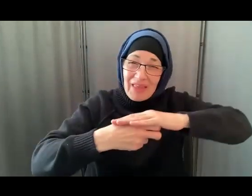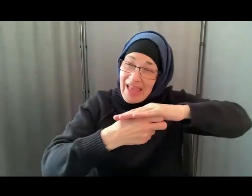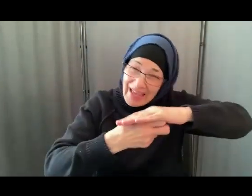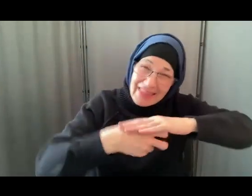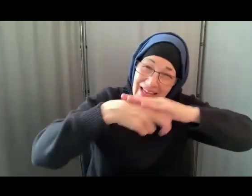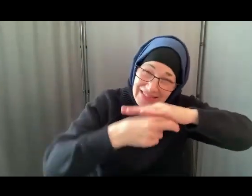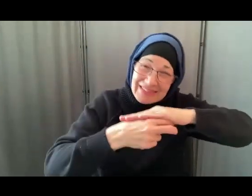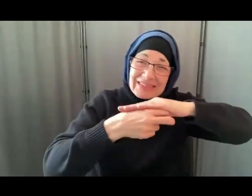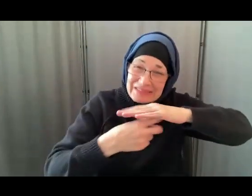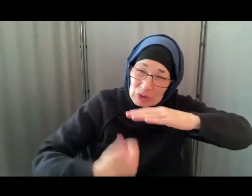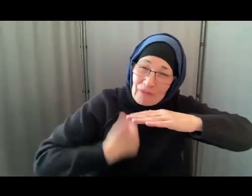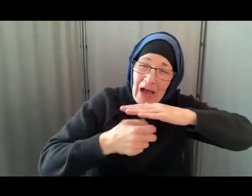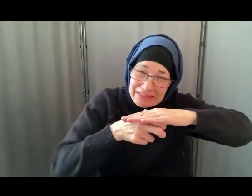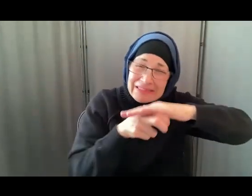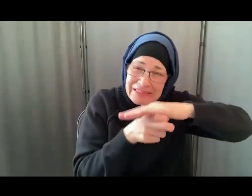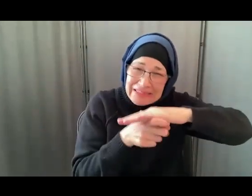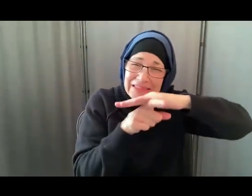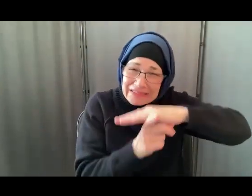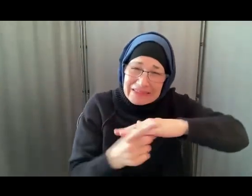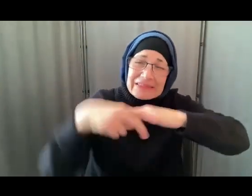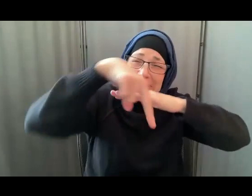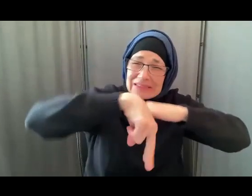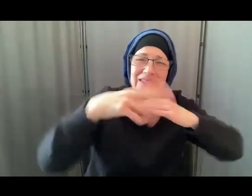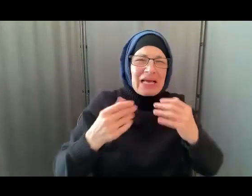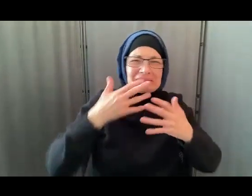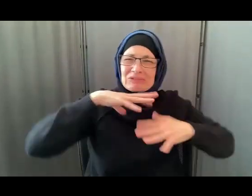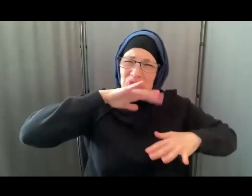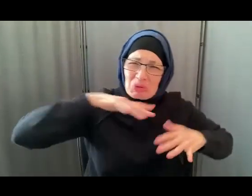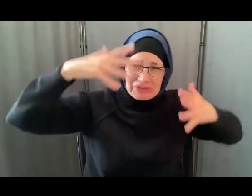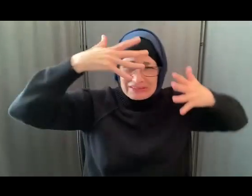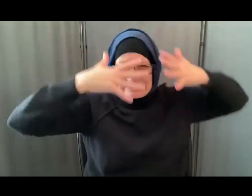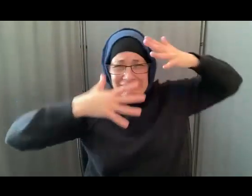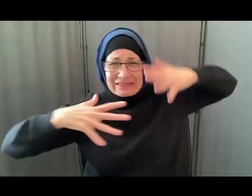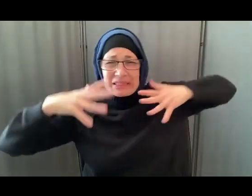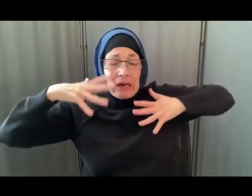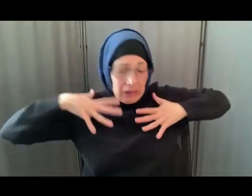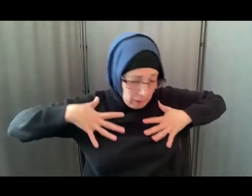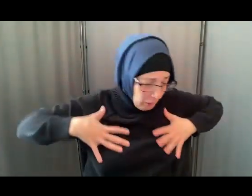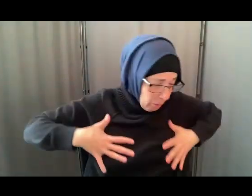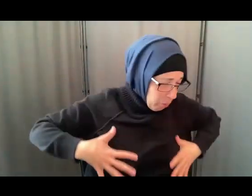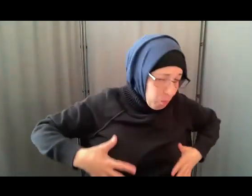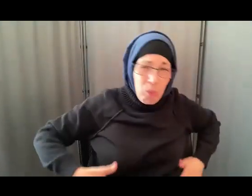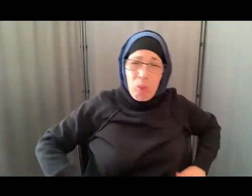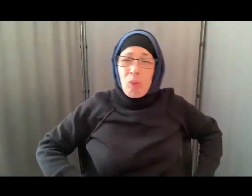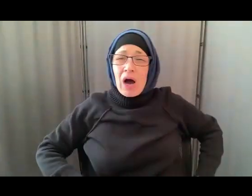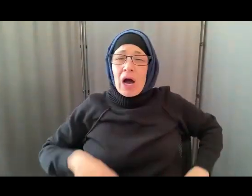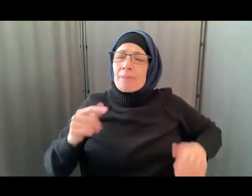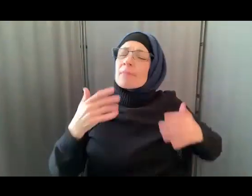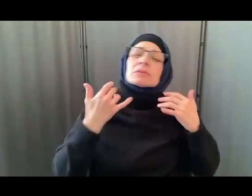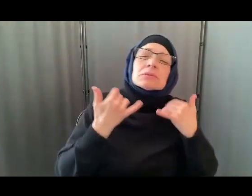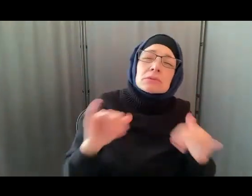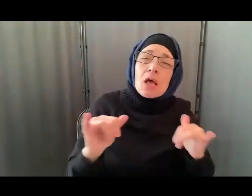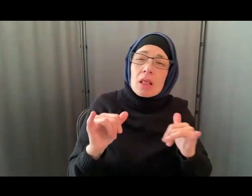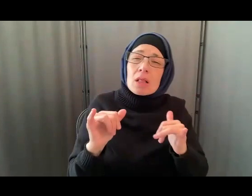heads and mouth and nose. And they are raising their hands with gratitude and appreciation